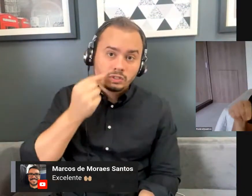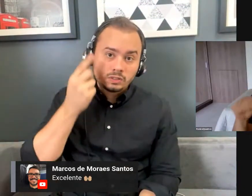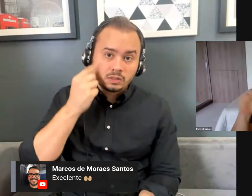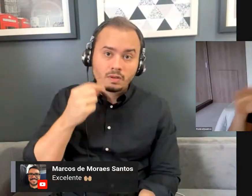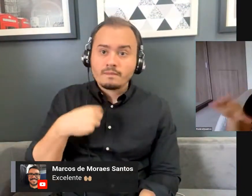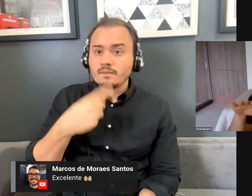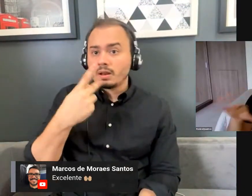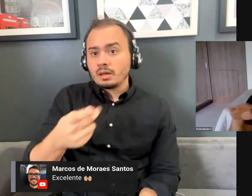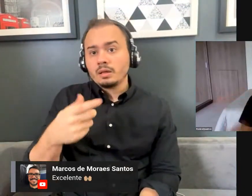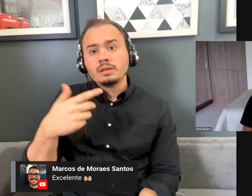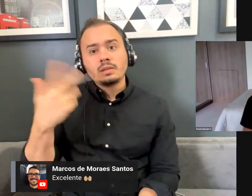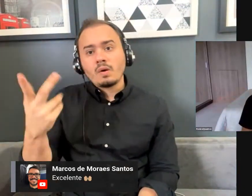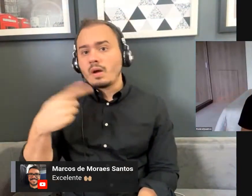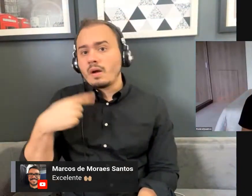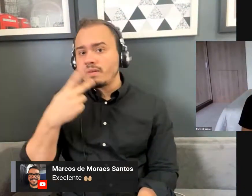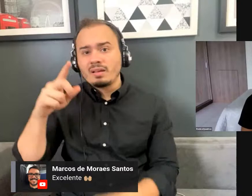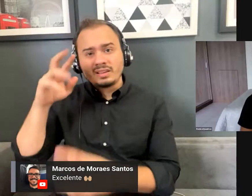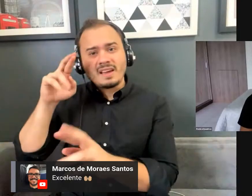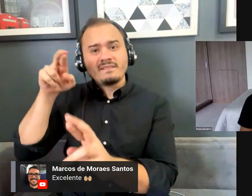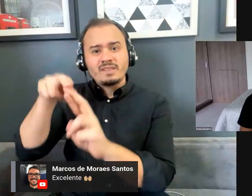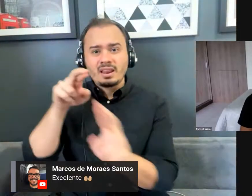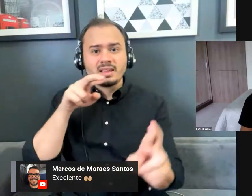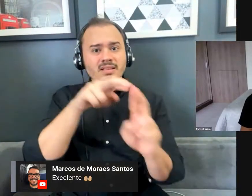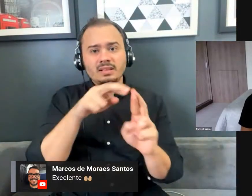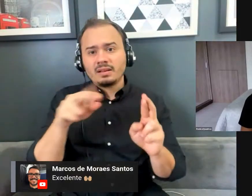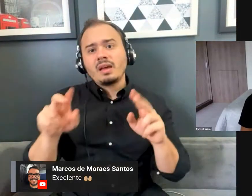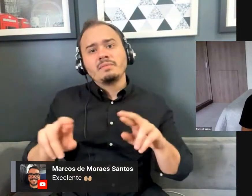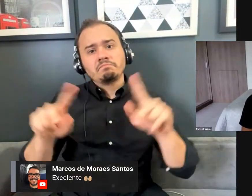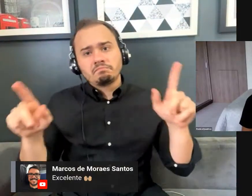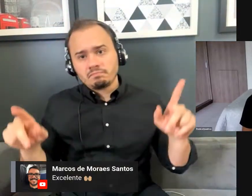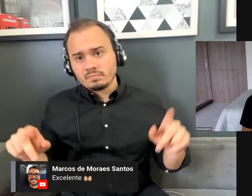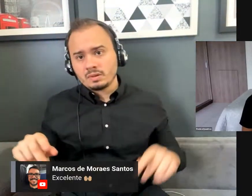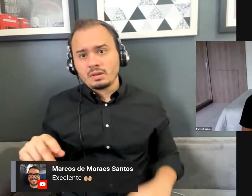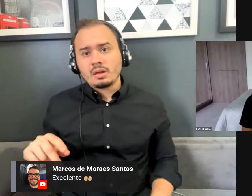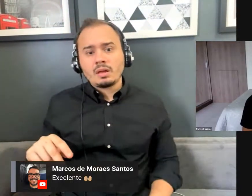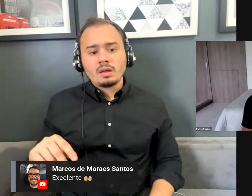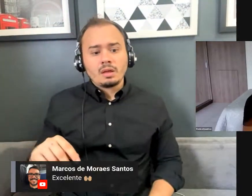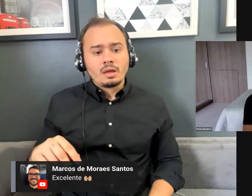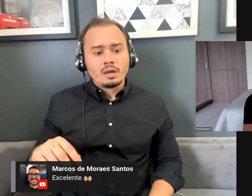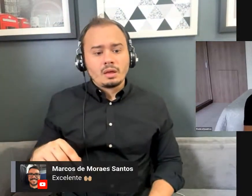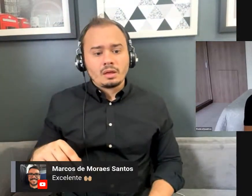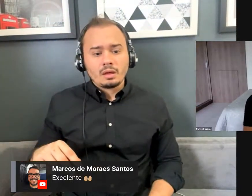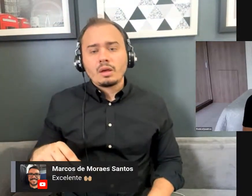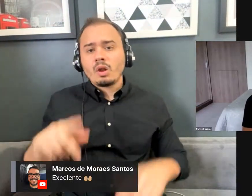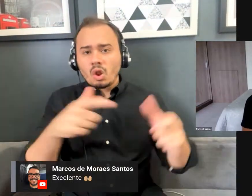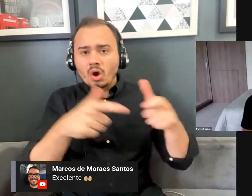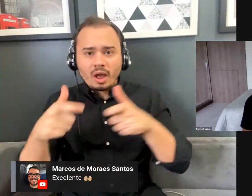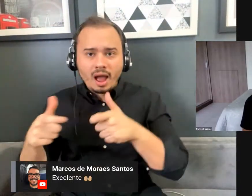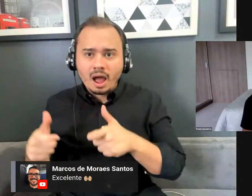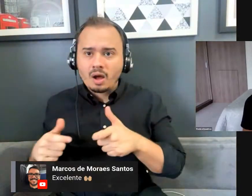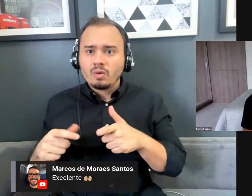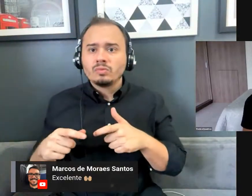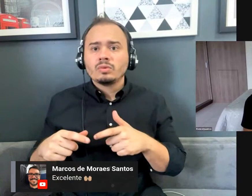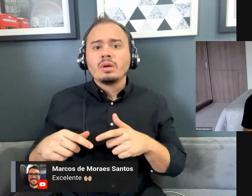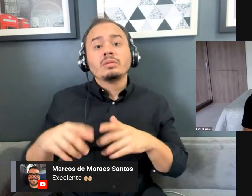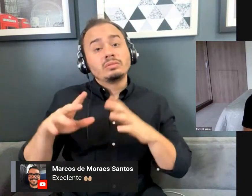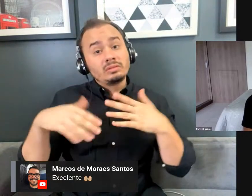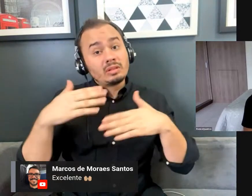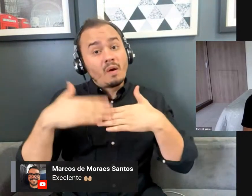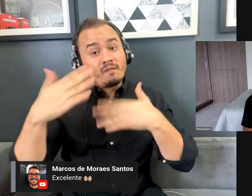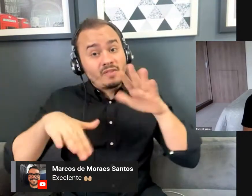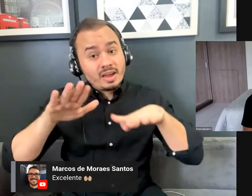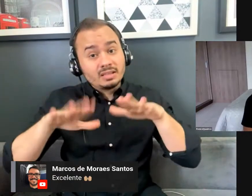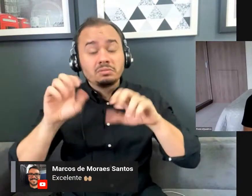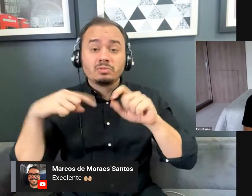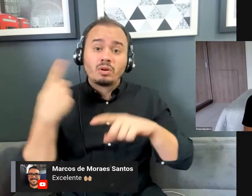referential location, spatial location, and maybe we could learn from your research and